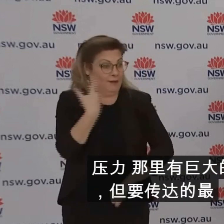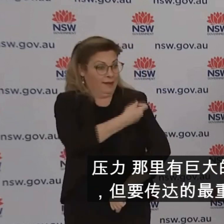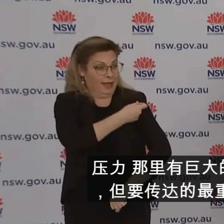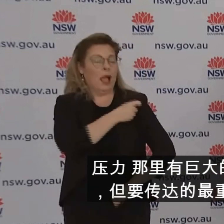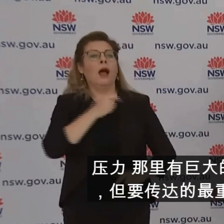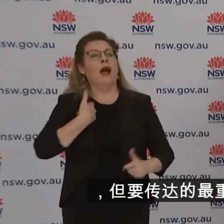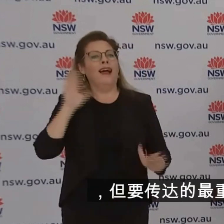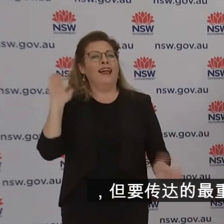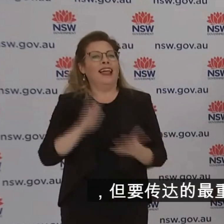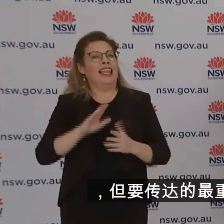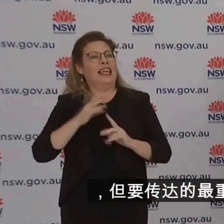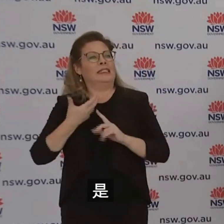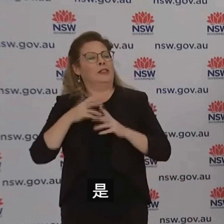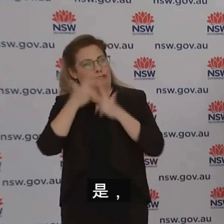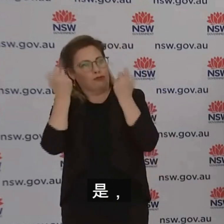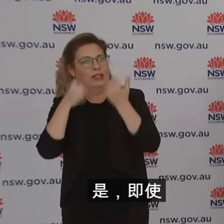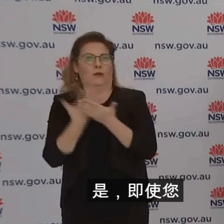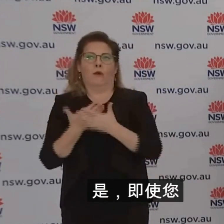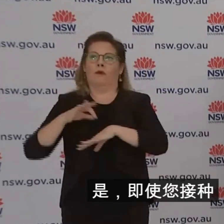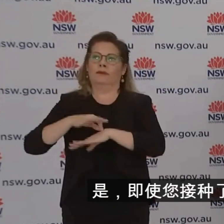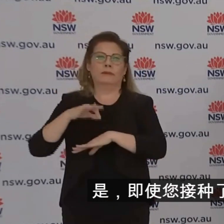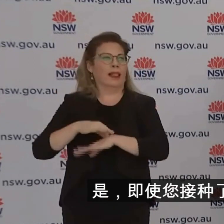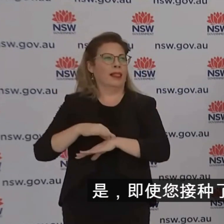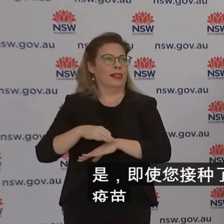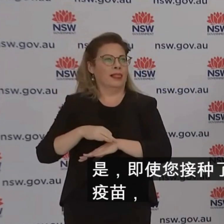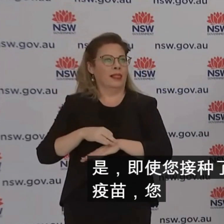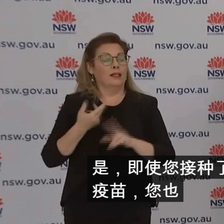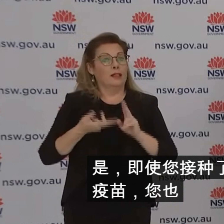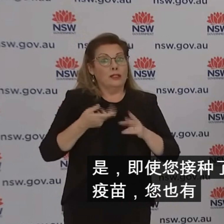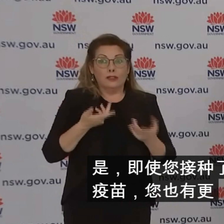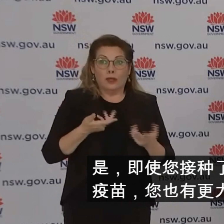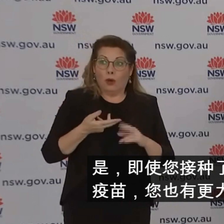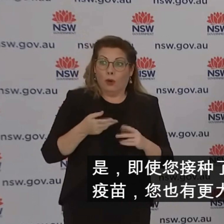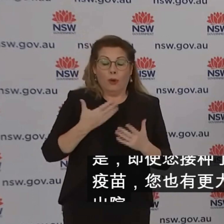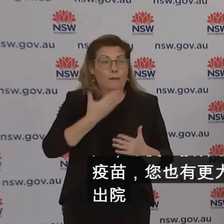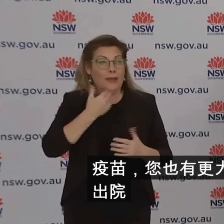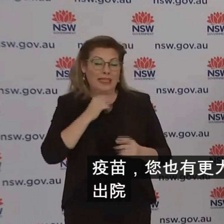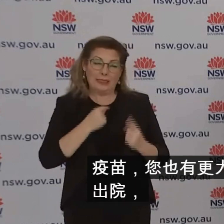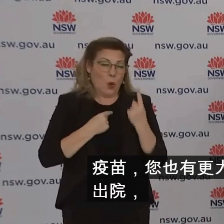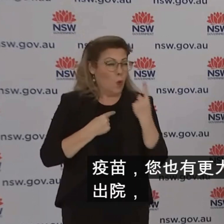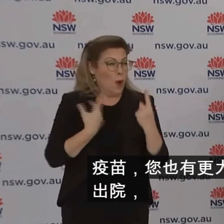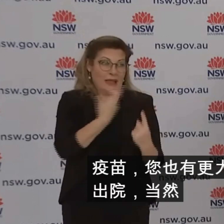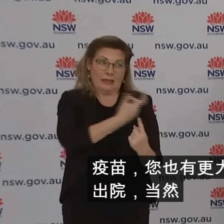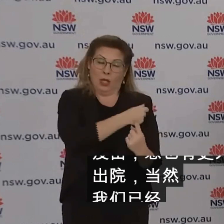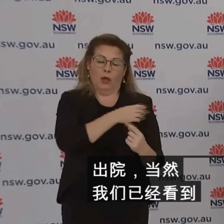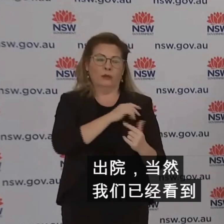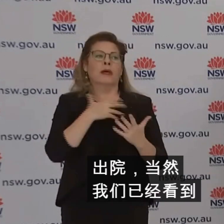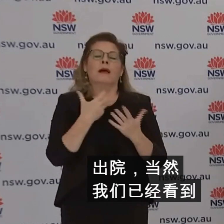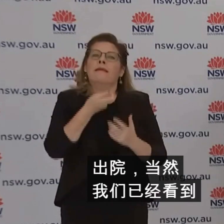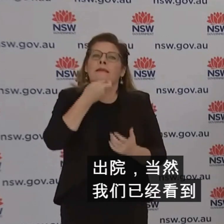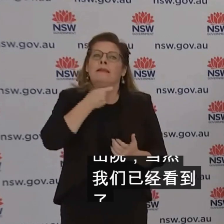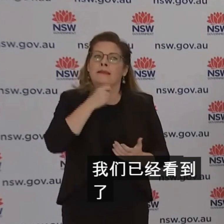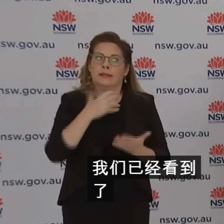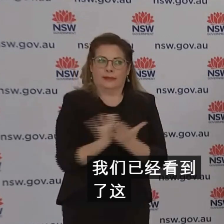most important message to get through is if you even have one dose of the vaccine, you have a greater chance of staying out of hospital. And, of course, we've